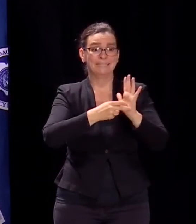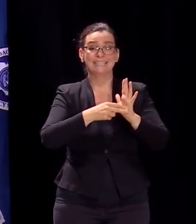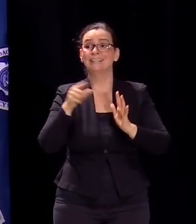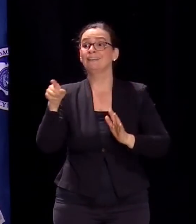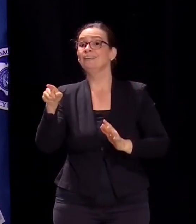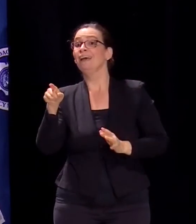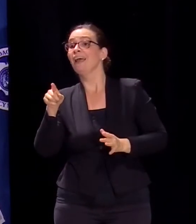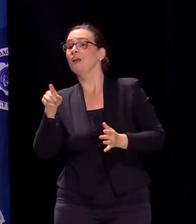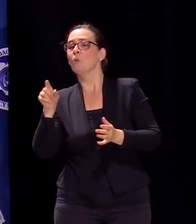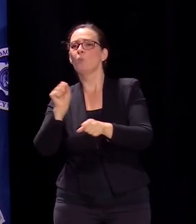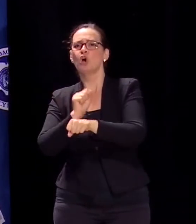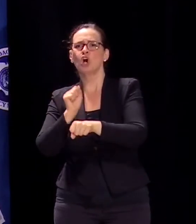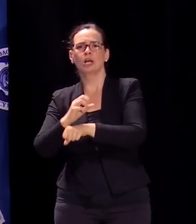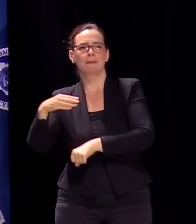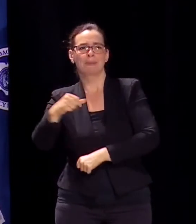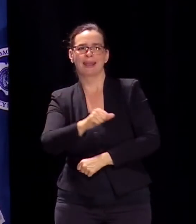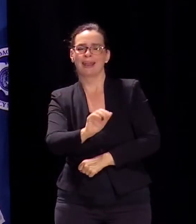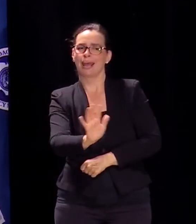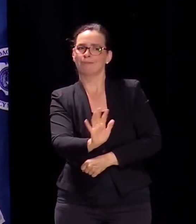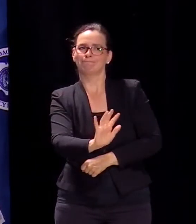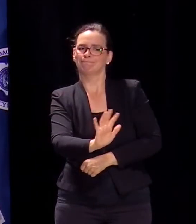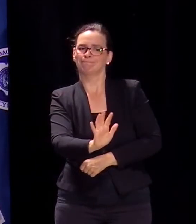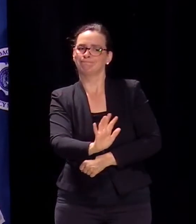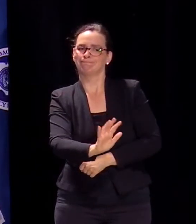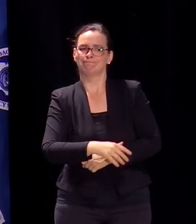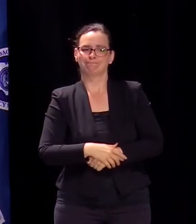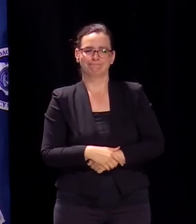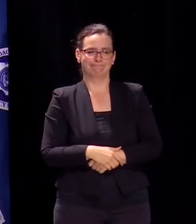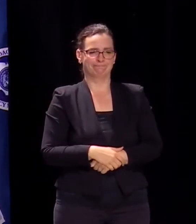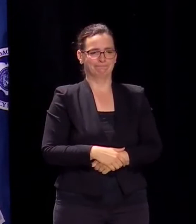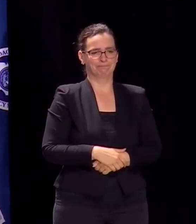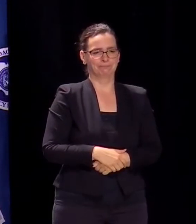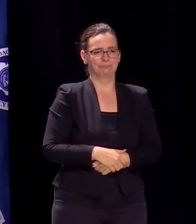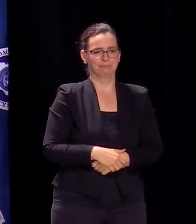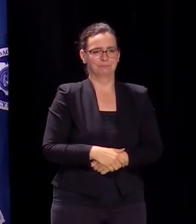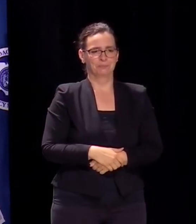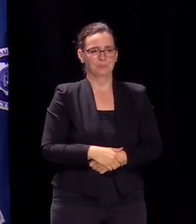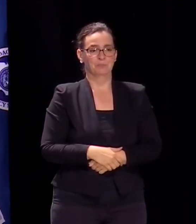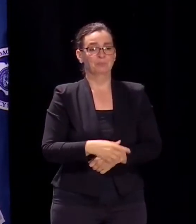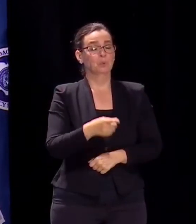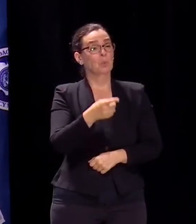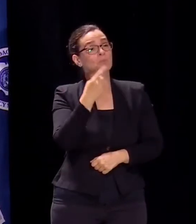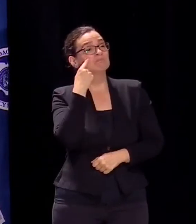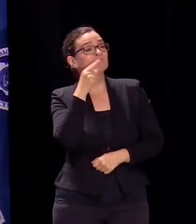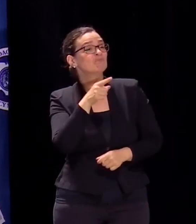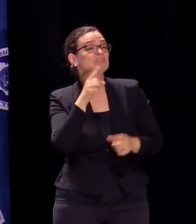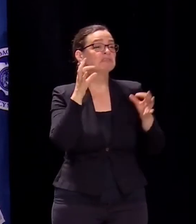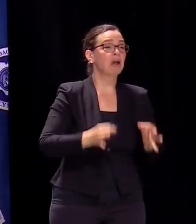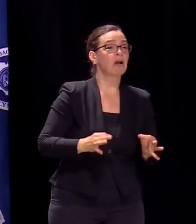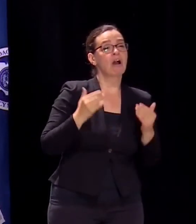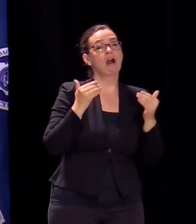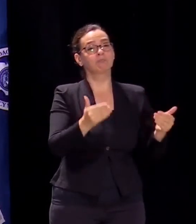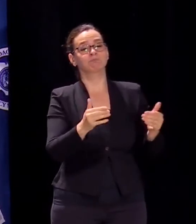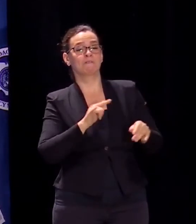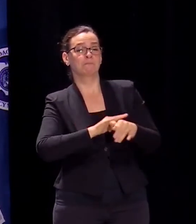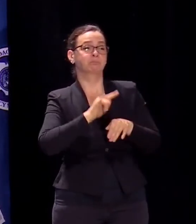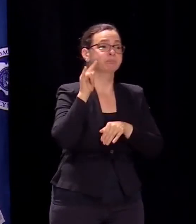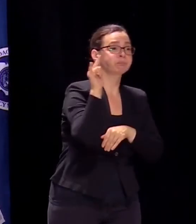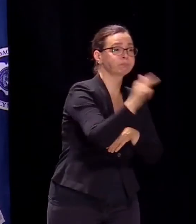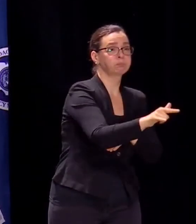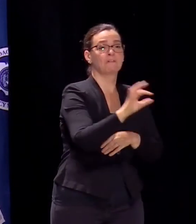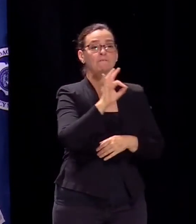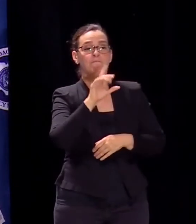So if you had a vacation in Florida, you still want to go because you spent a bunch of money, you go under the governor's